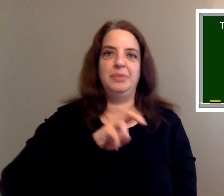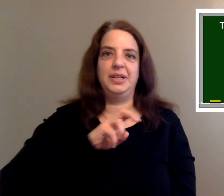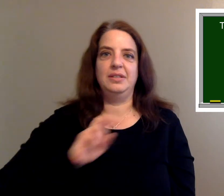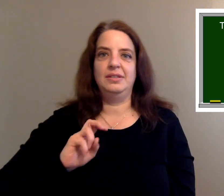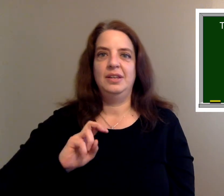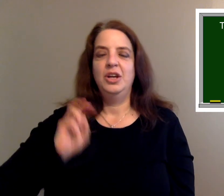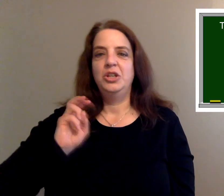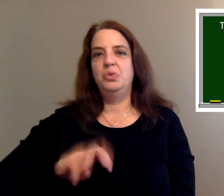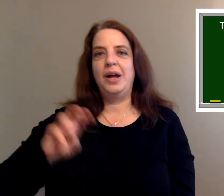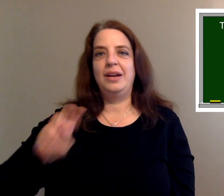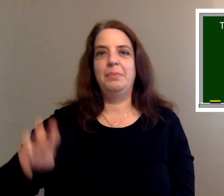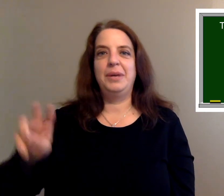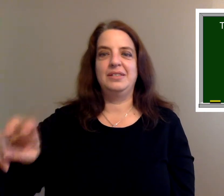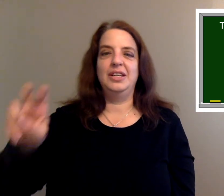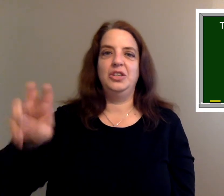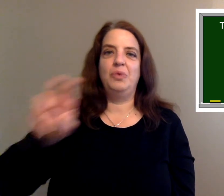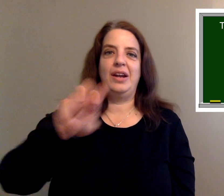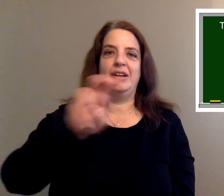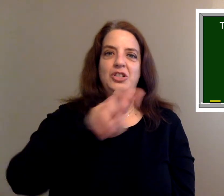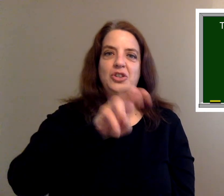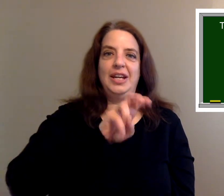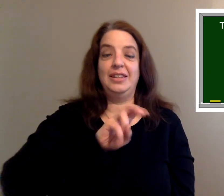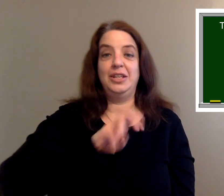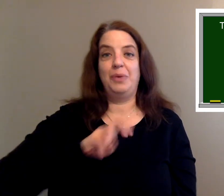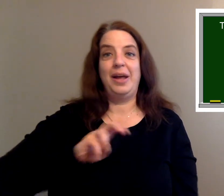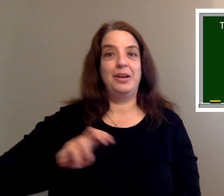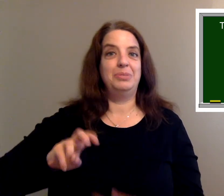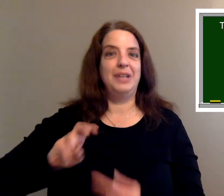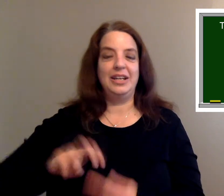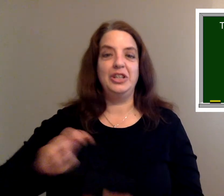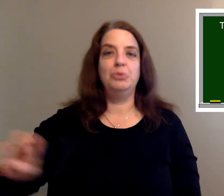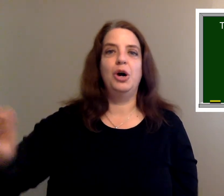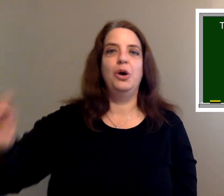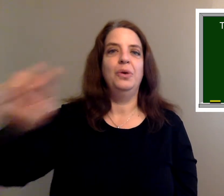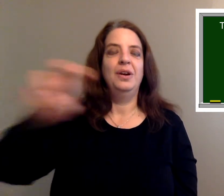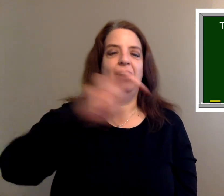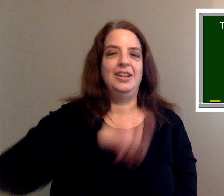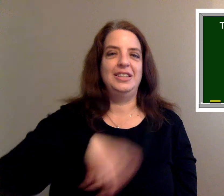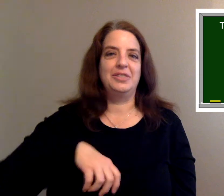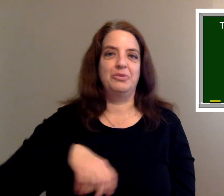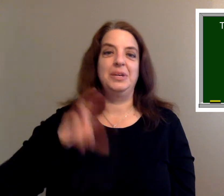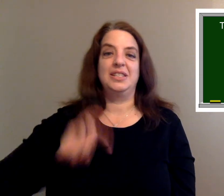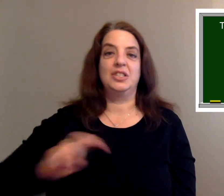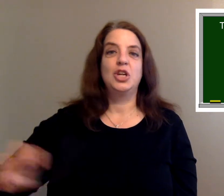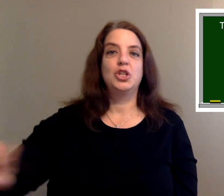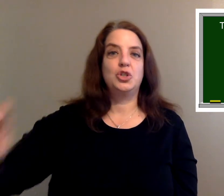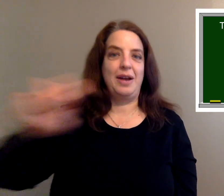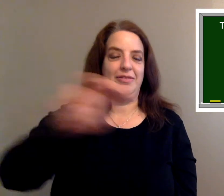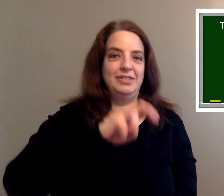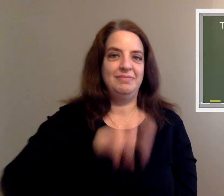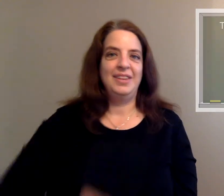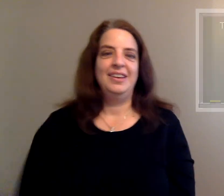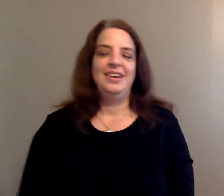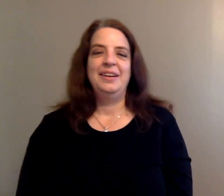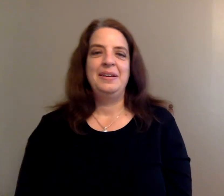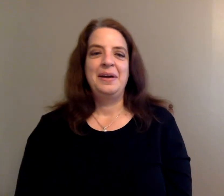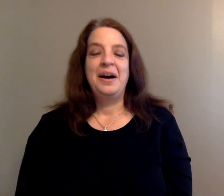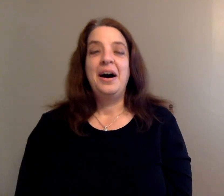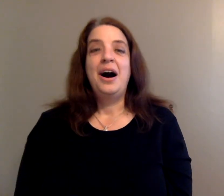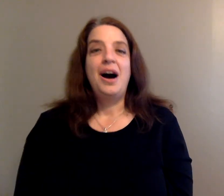places. You ride on a bus, and then you ride on a train, and then you ride on a plane, and you go all these different places. Travel. All